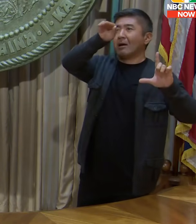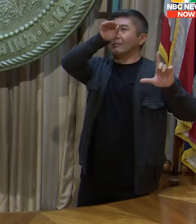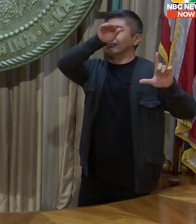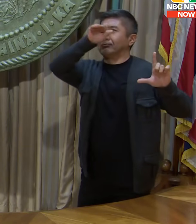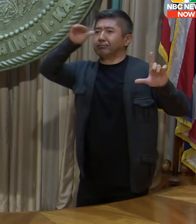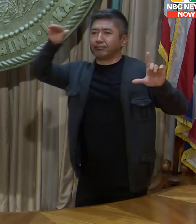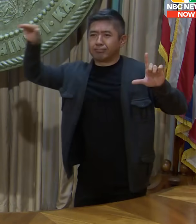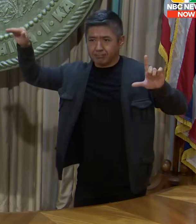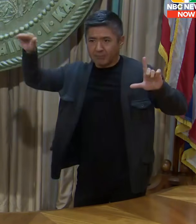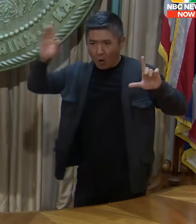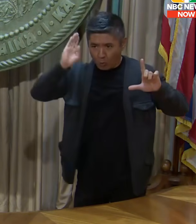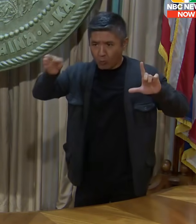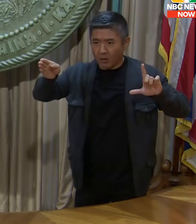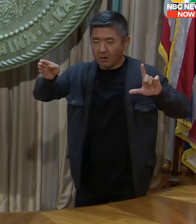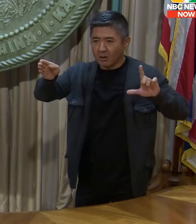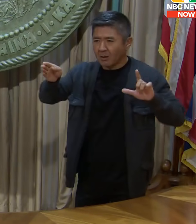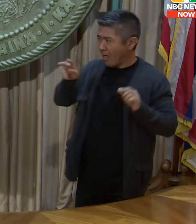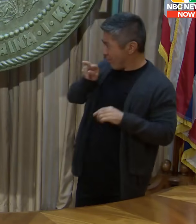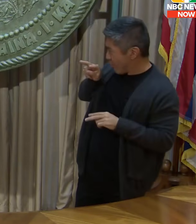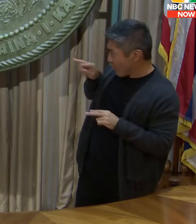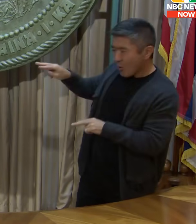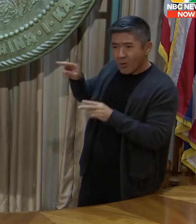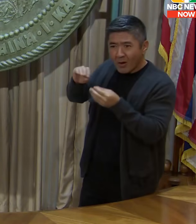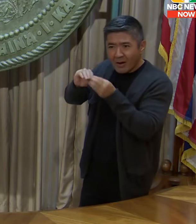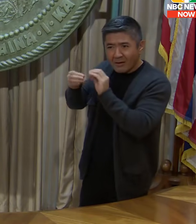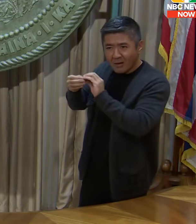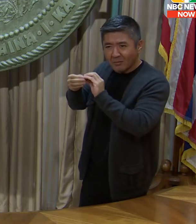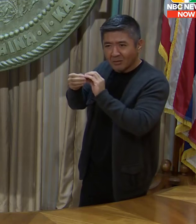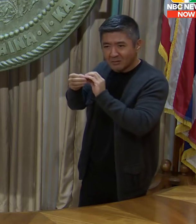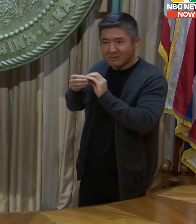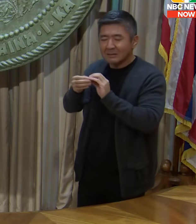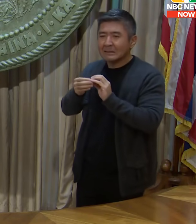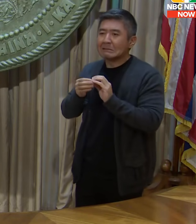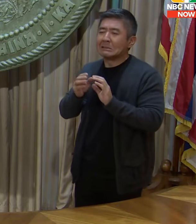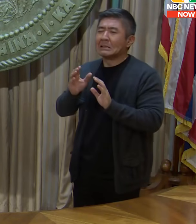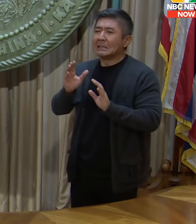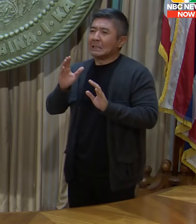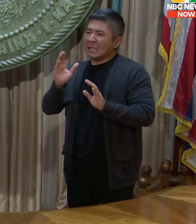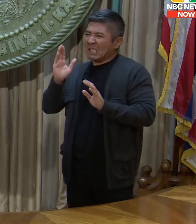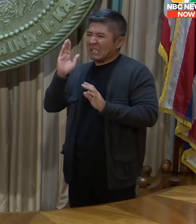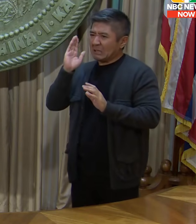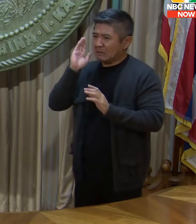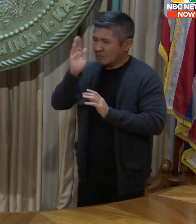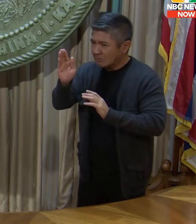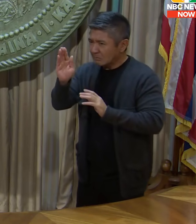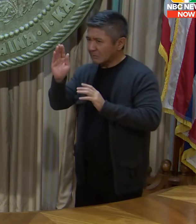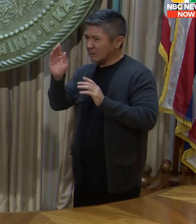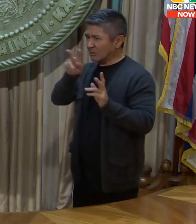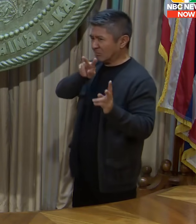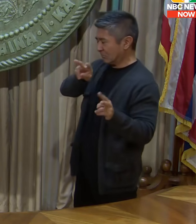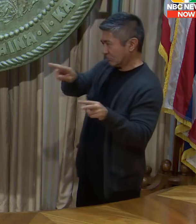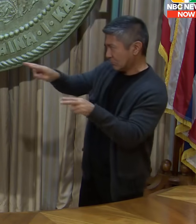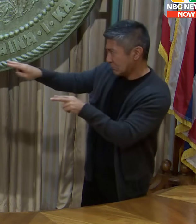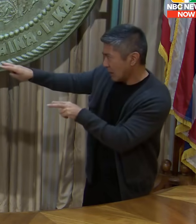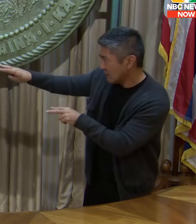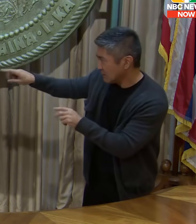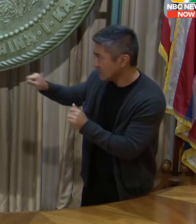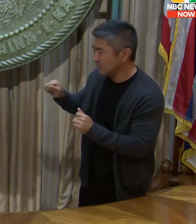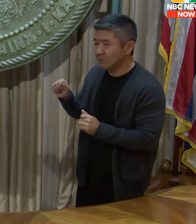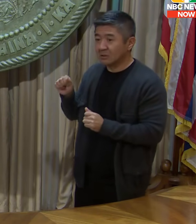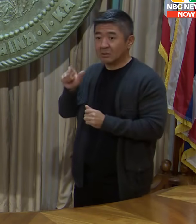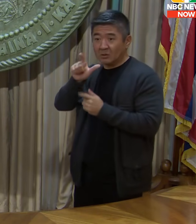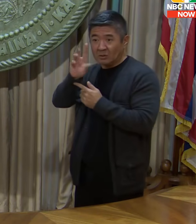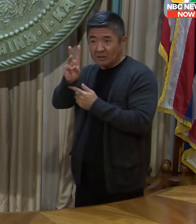getting infected. If you look at these numbers, and I know it may be challenging for a moment, we'll try to flash over there, you will see that on the 26th